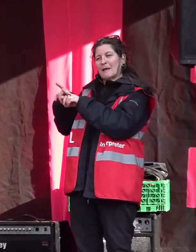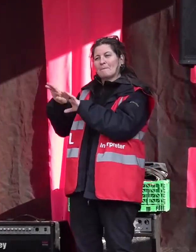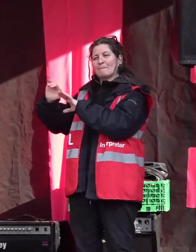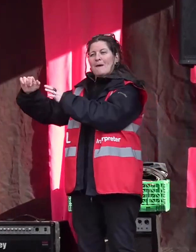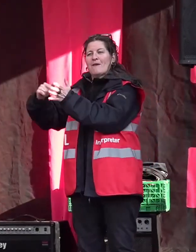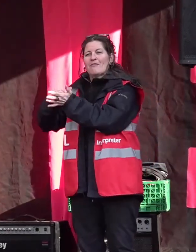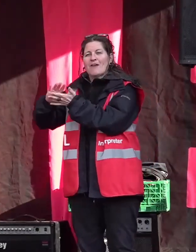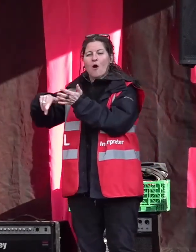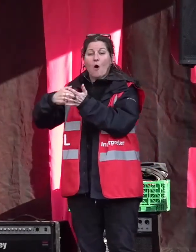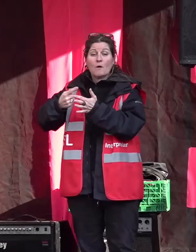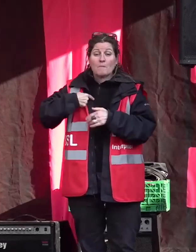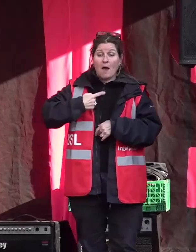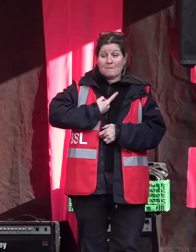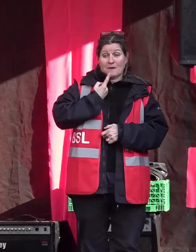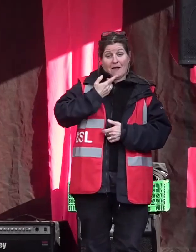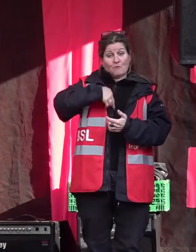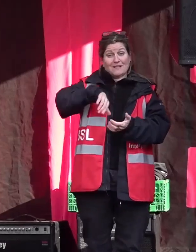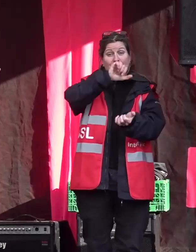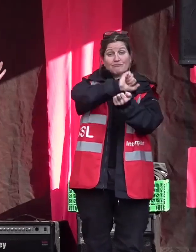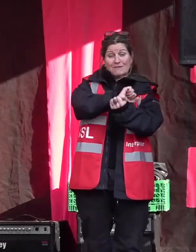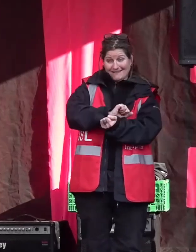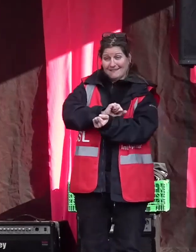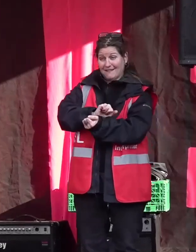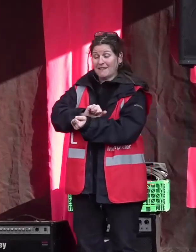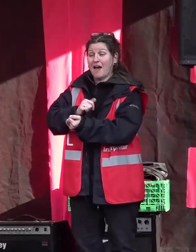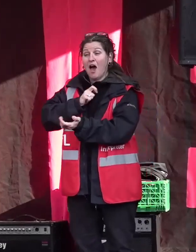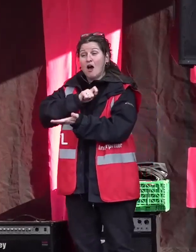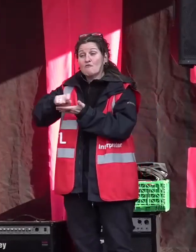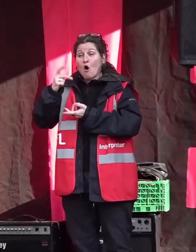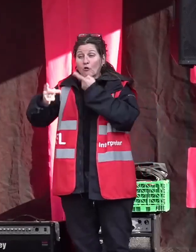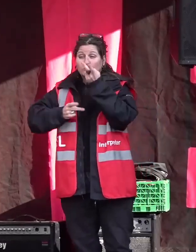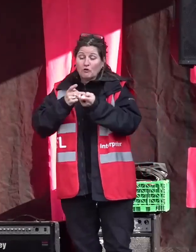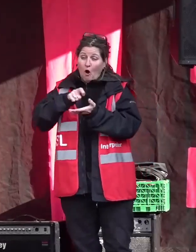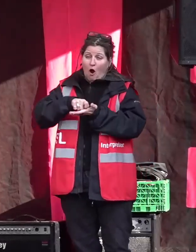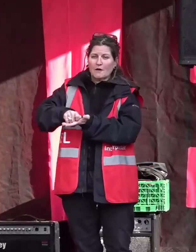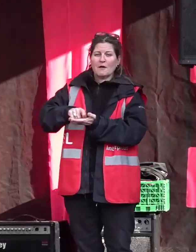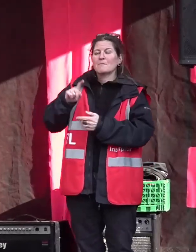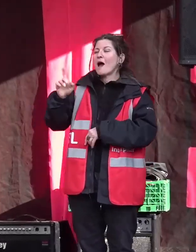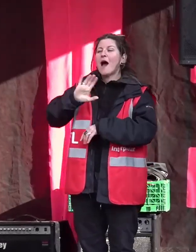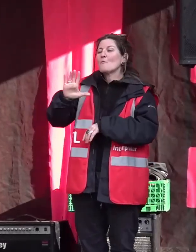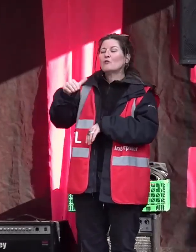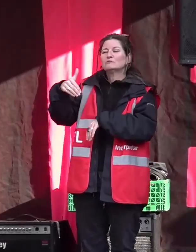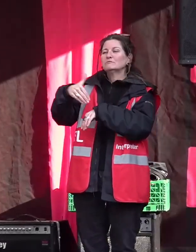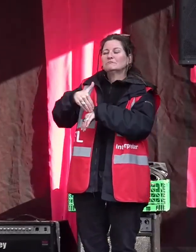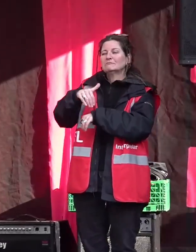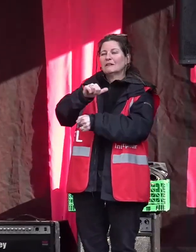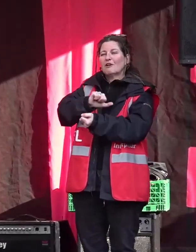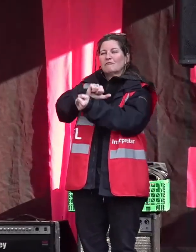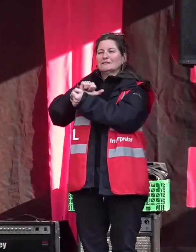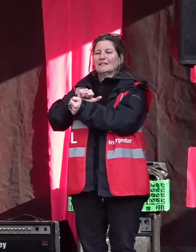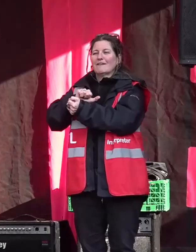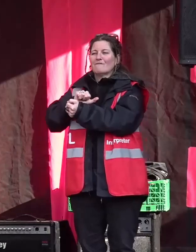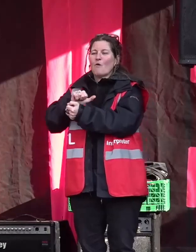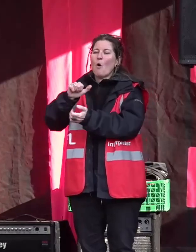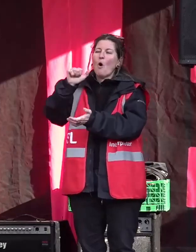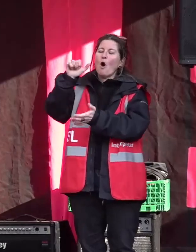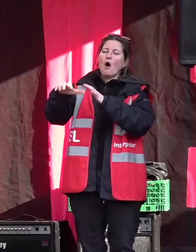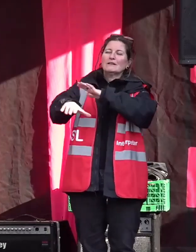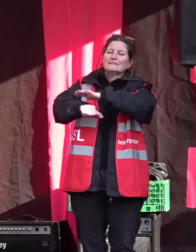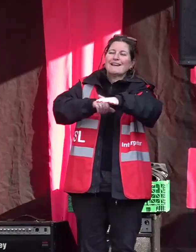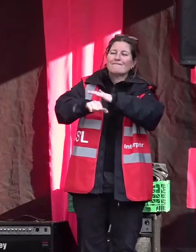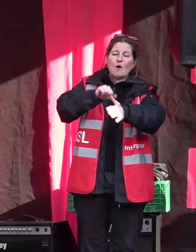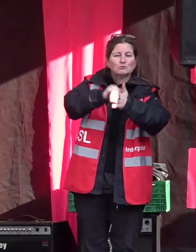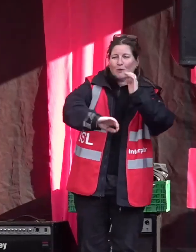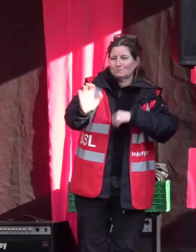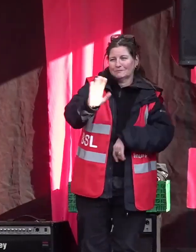prison. And it wasn't for shoplifting. I know a lot of you think it was, but it actually wasn't for shoplifting. I went to prison for the road protests that